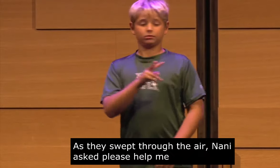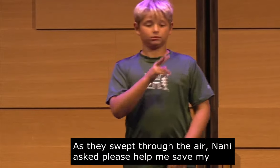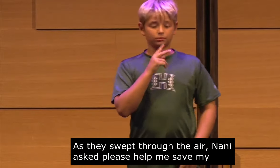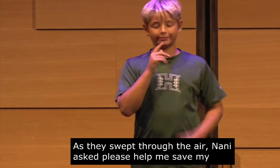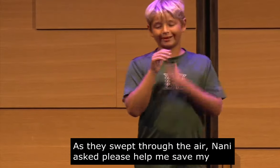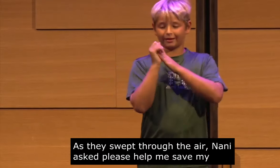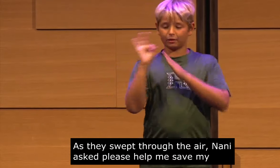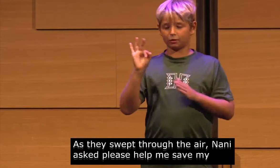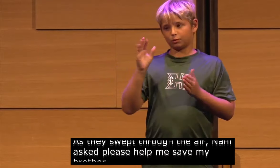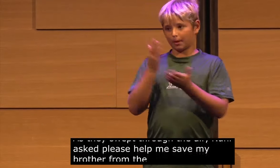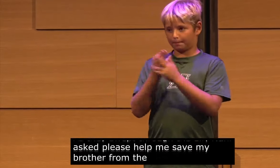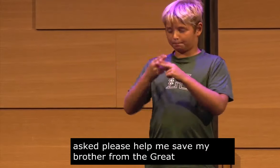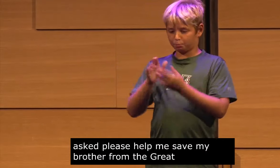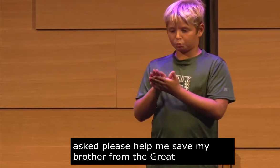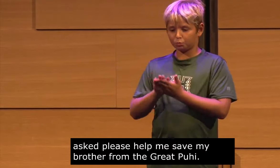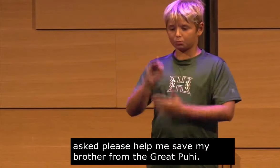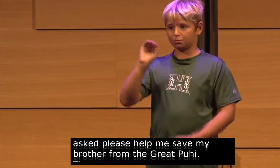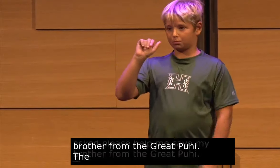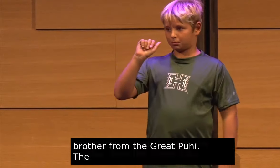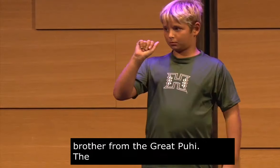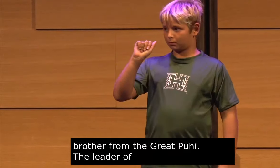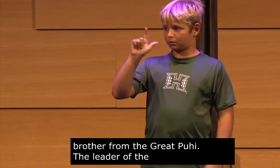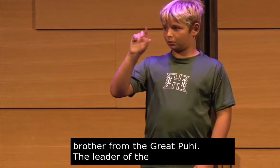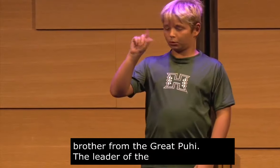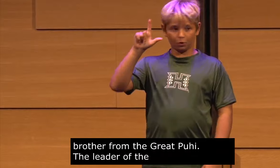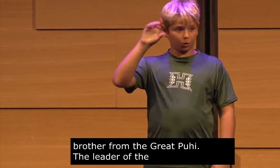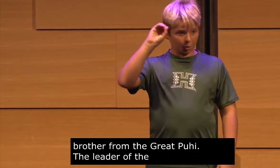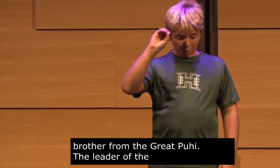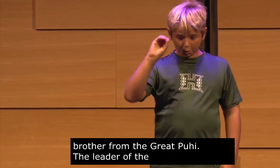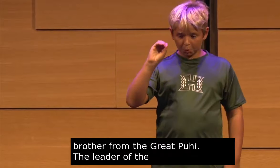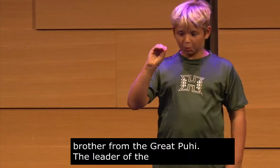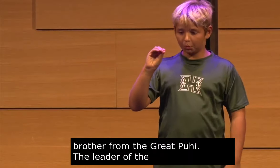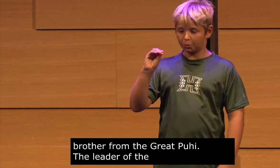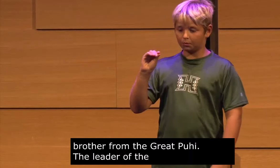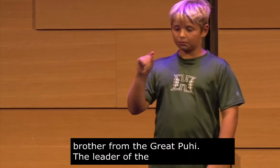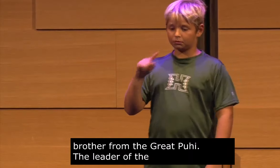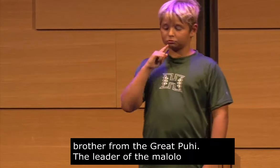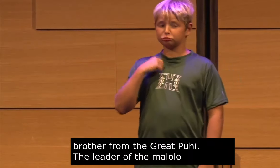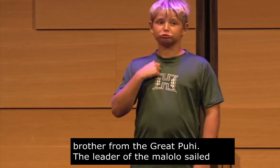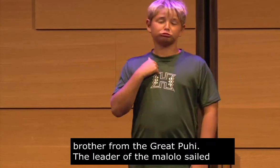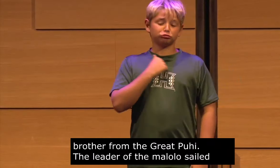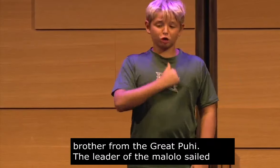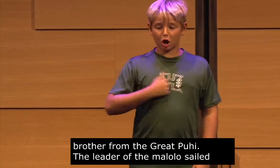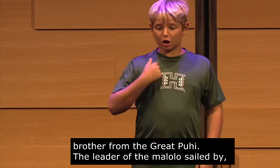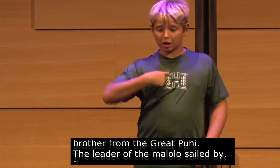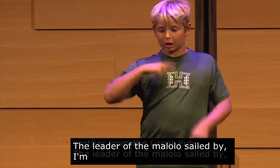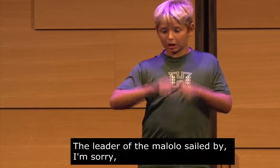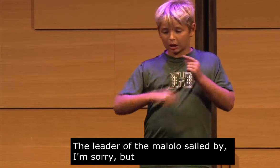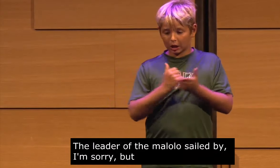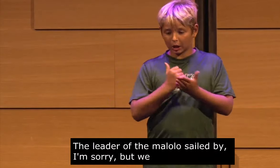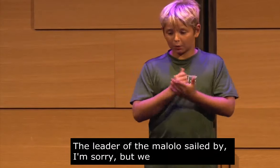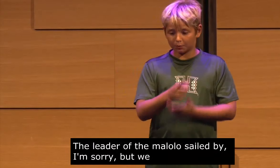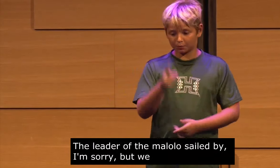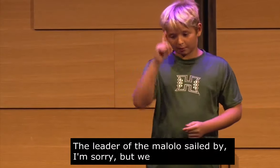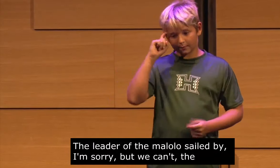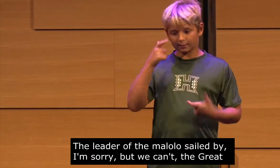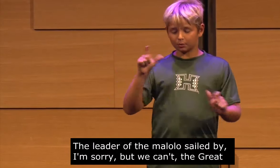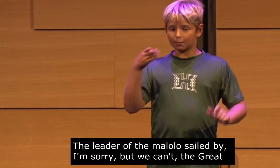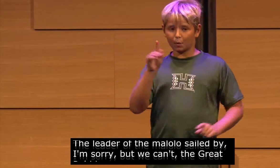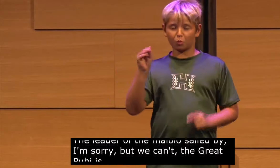my brother from the Great Puhi. The leader of the Malolo sailed by. I'm sorry, but we cannot. The Great Puhi is too